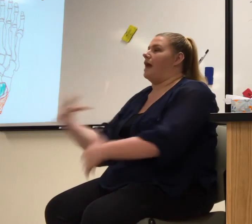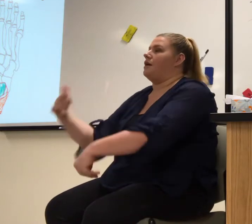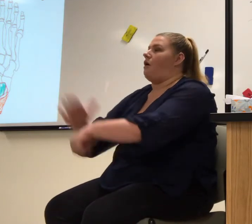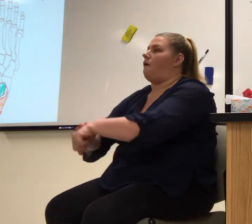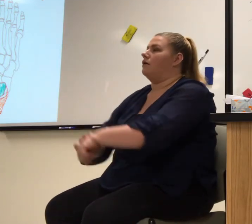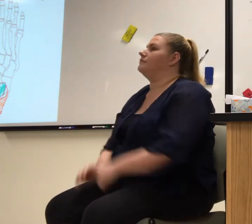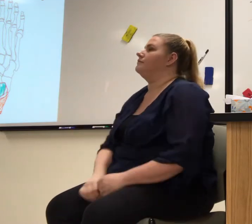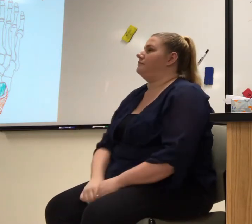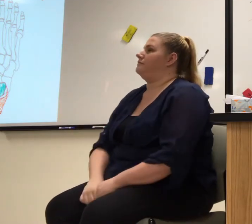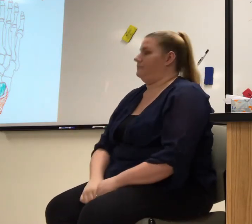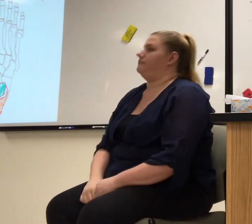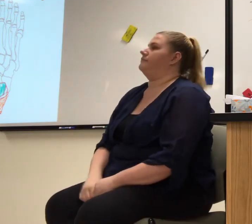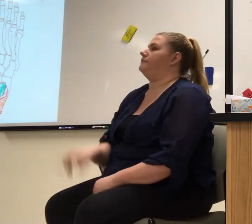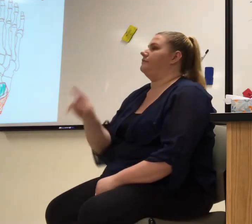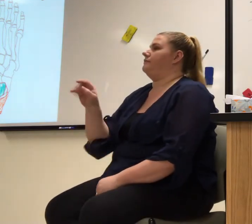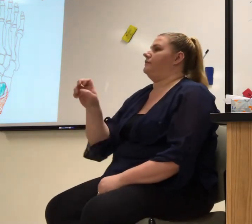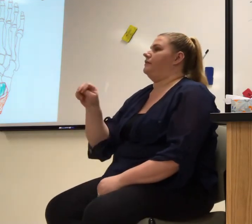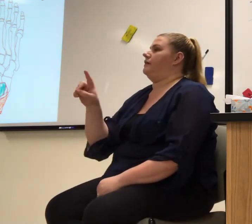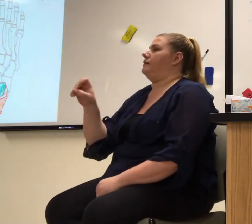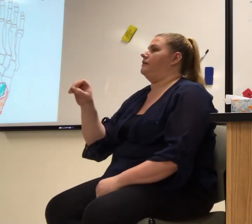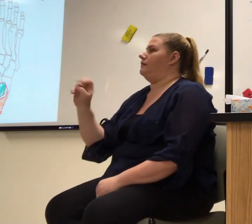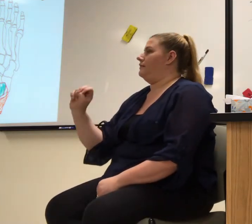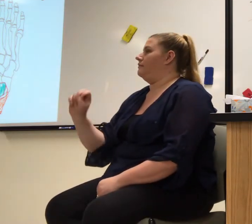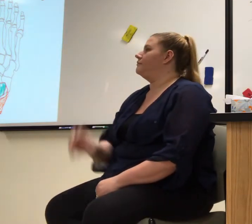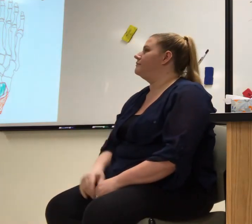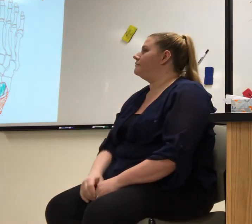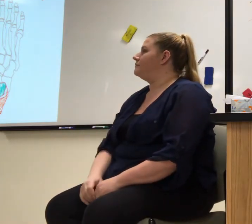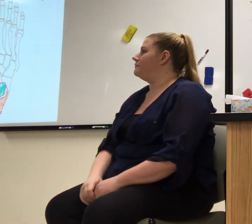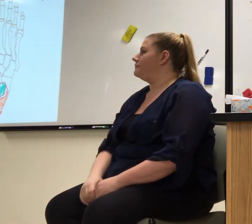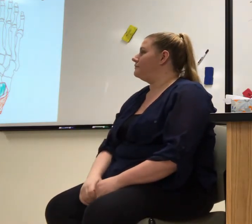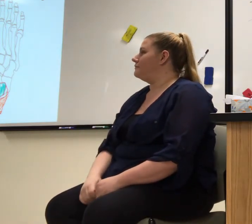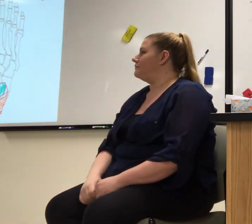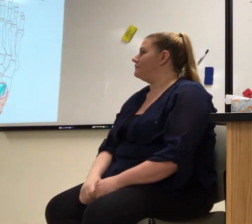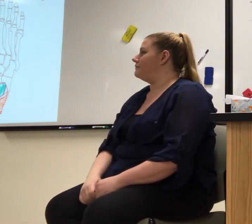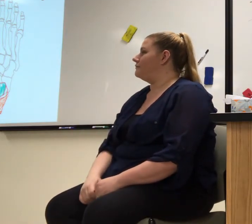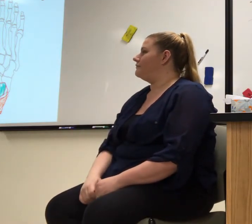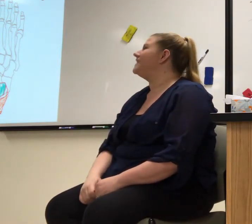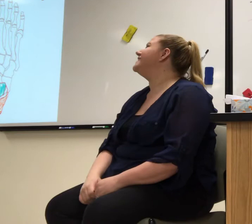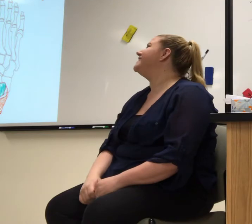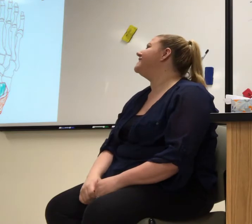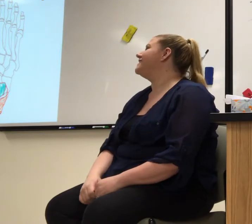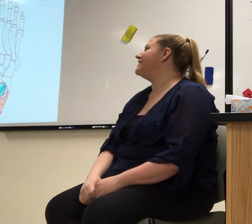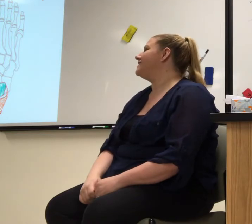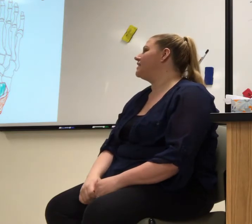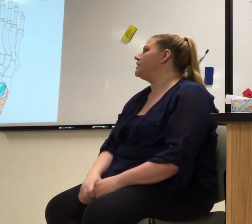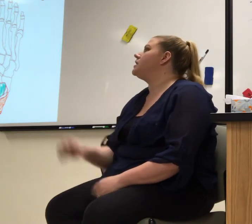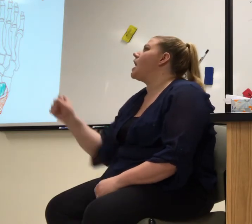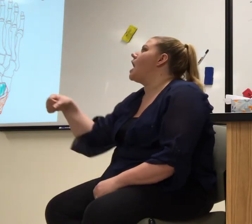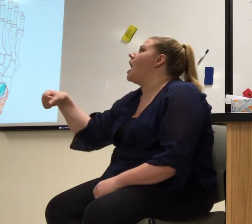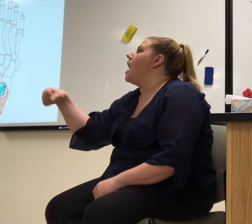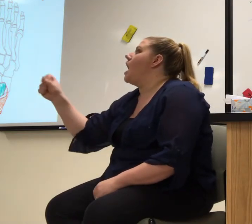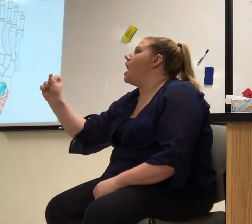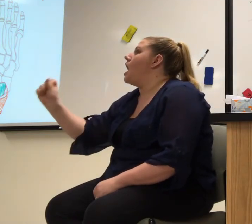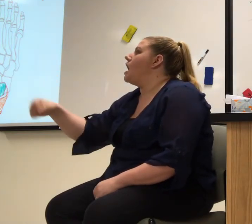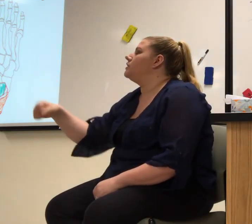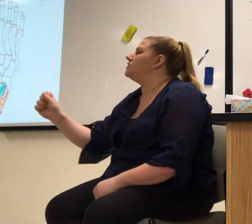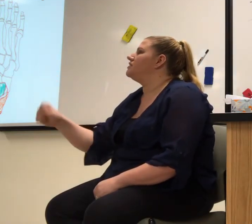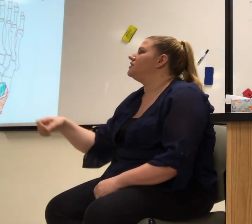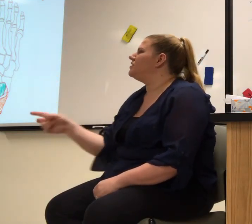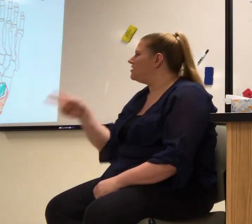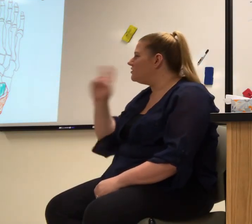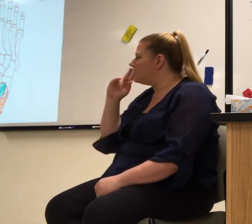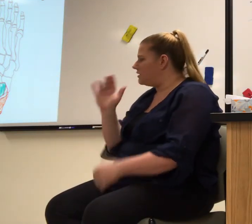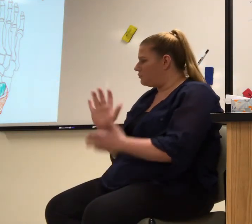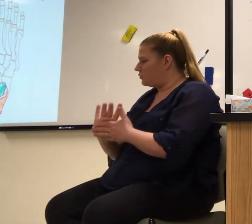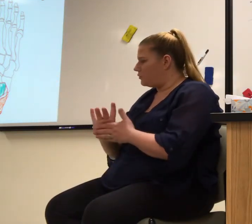The Achilles tendon, as we'll see, is the big tendon of